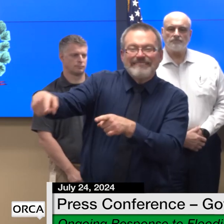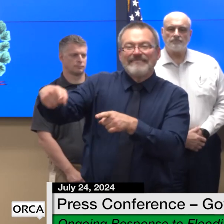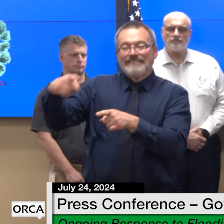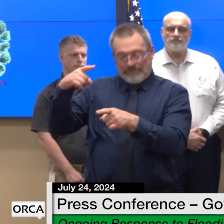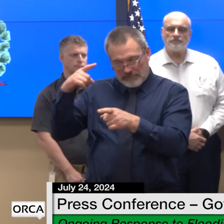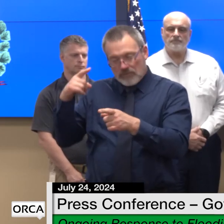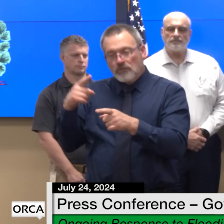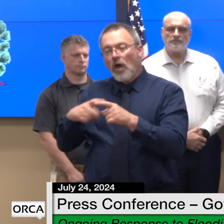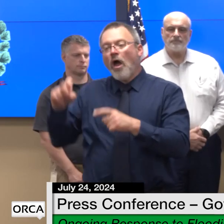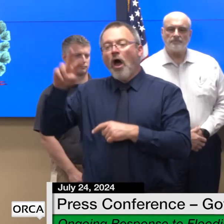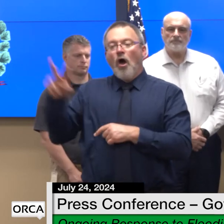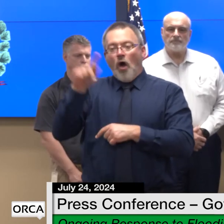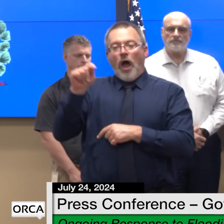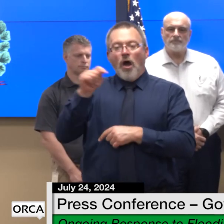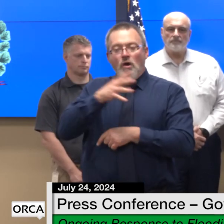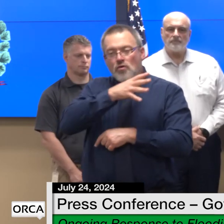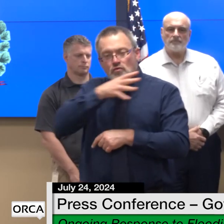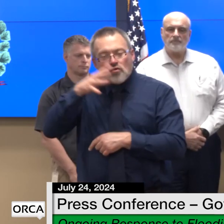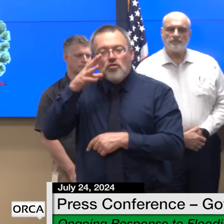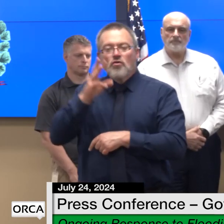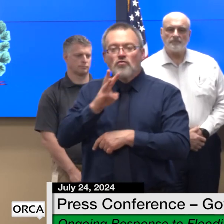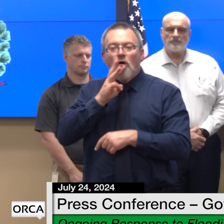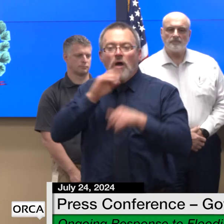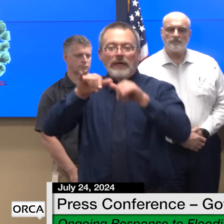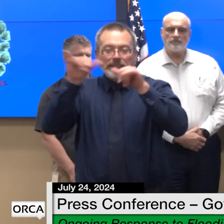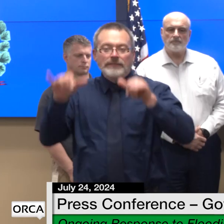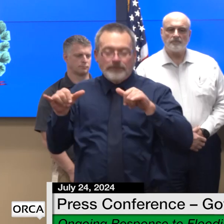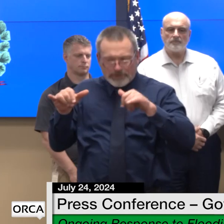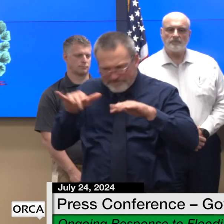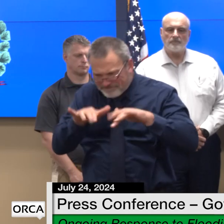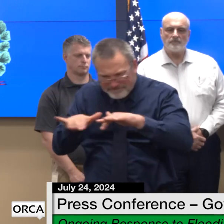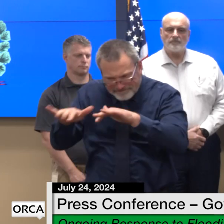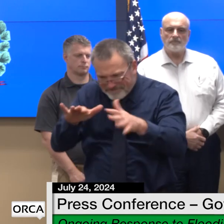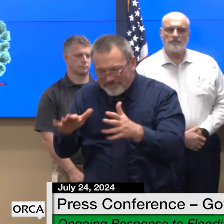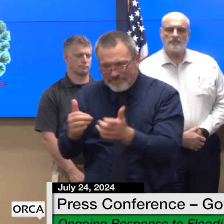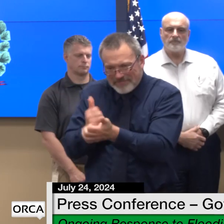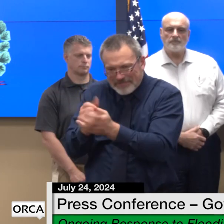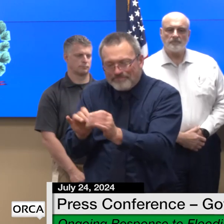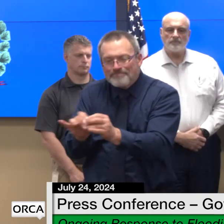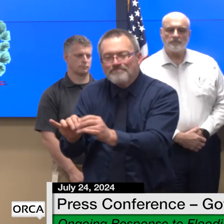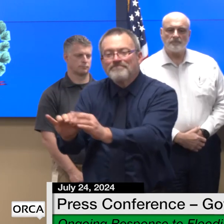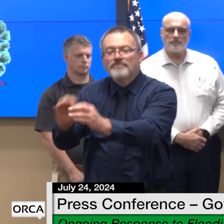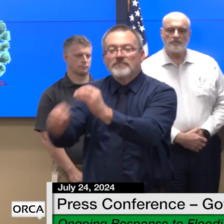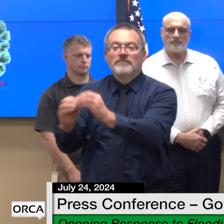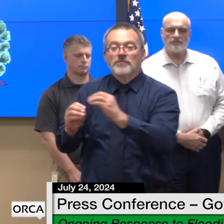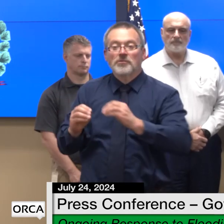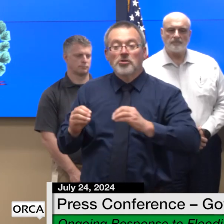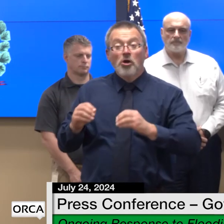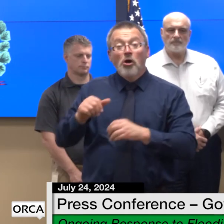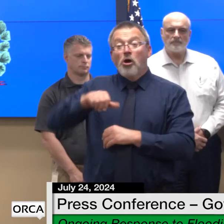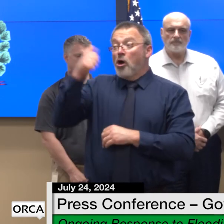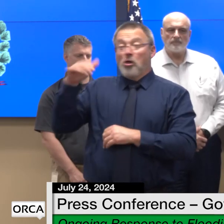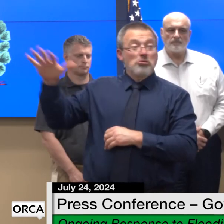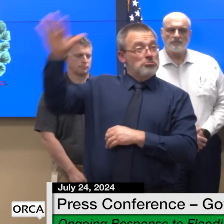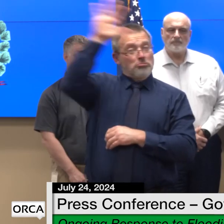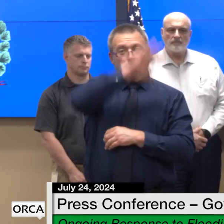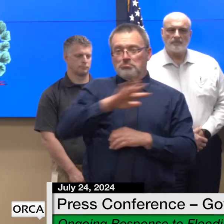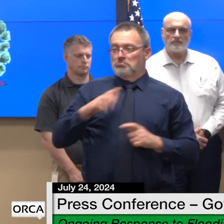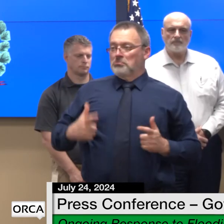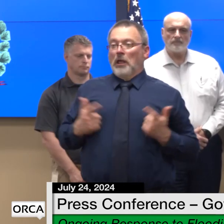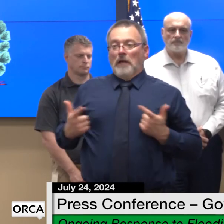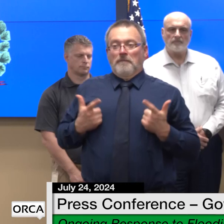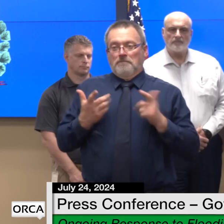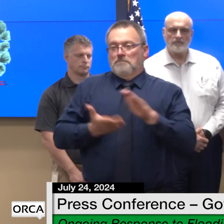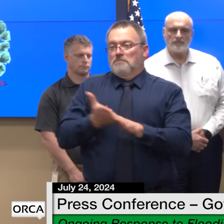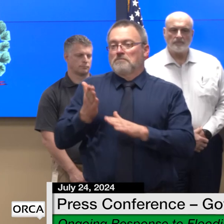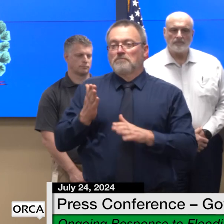in completing the needed work, and all other wastewater facilities are online. As we continue in our flood